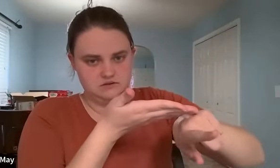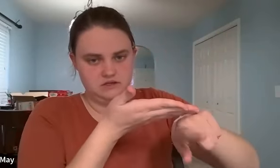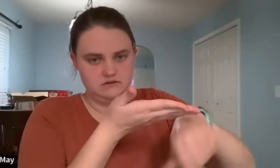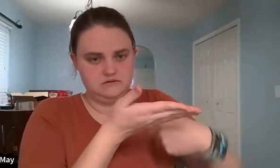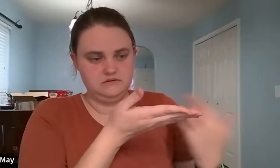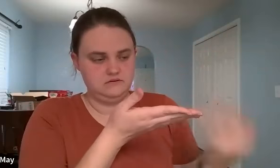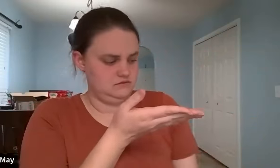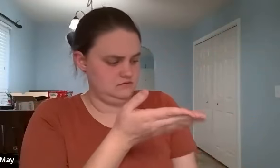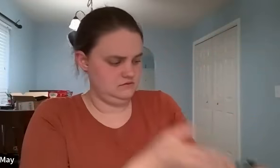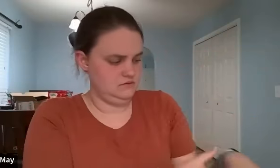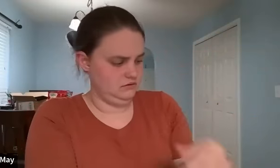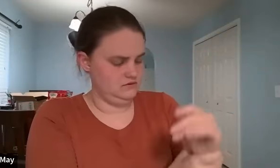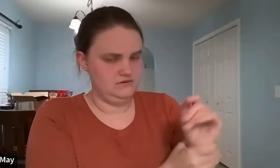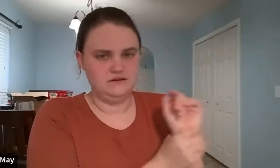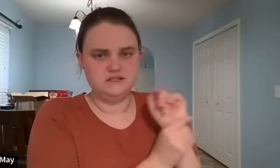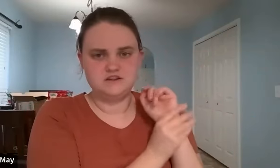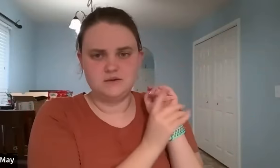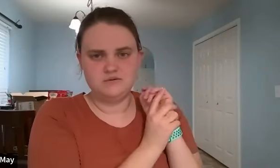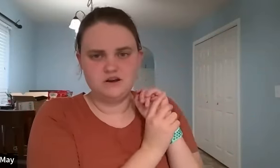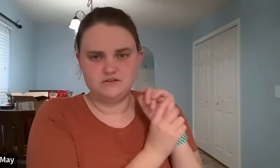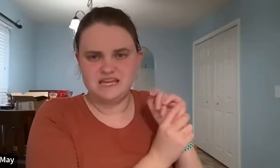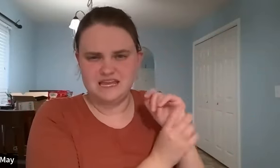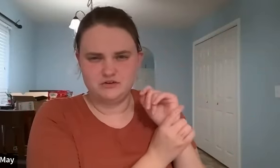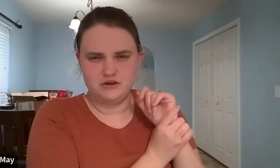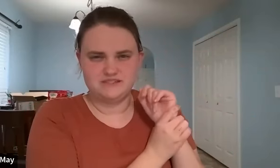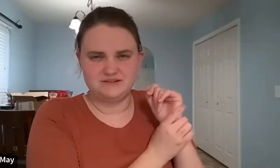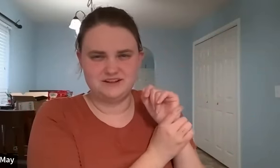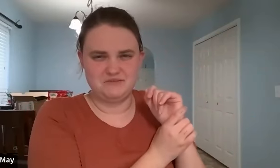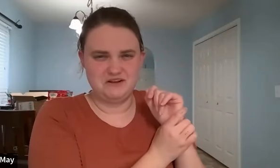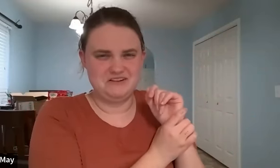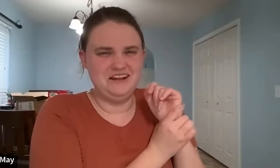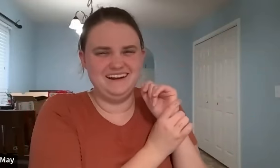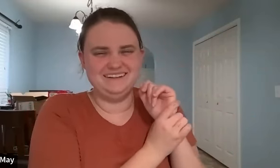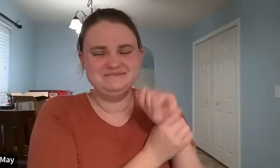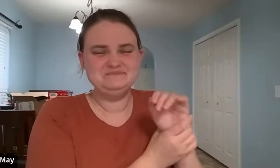week. Ooh. Sorry, I'm getting one of those hand cramps that I was talking about earlier.